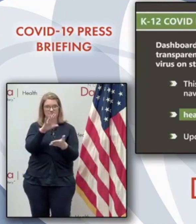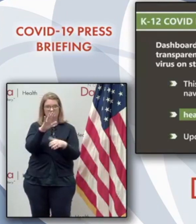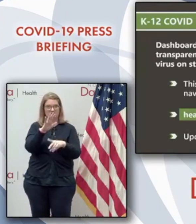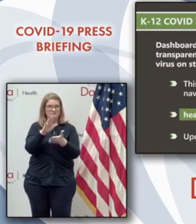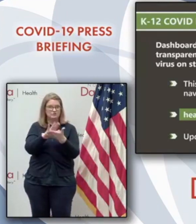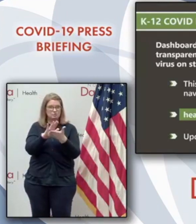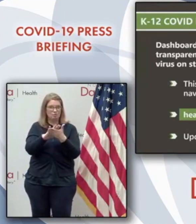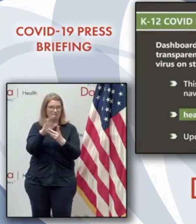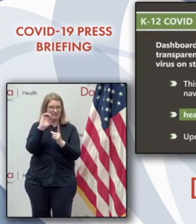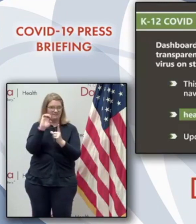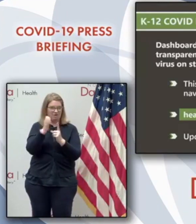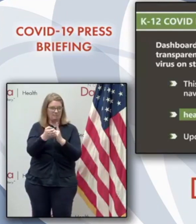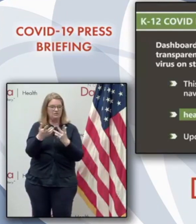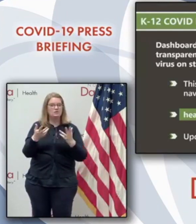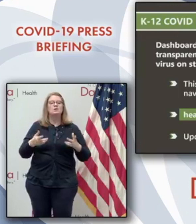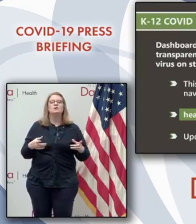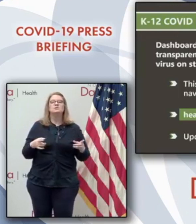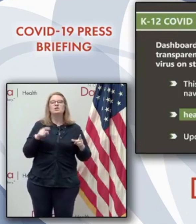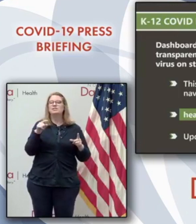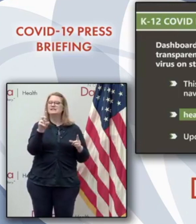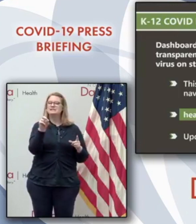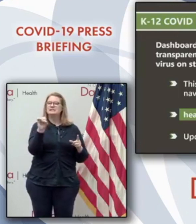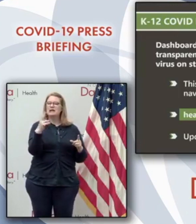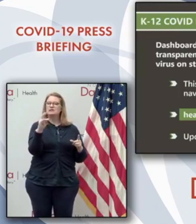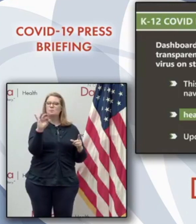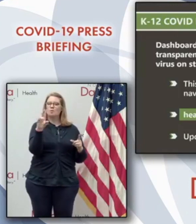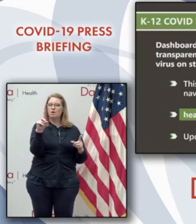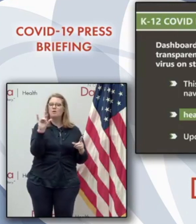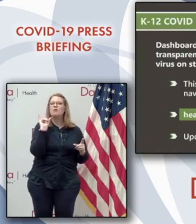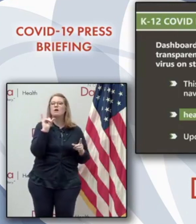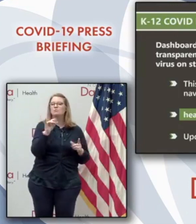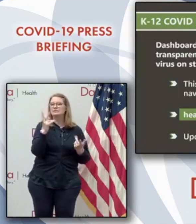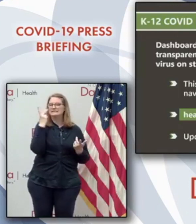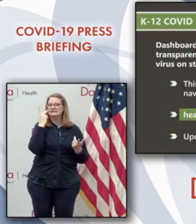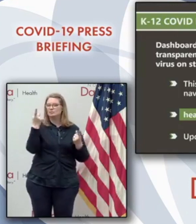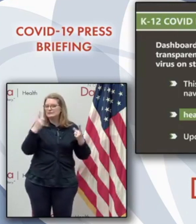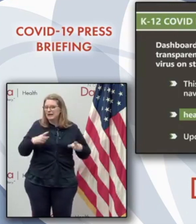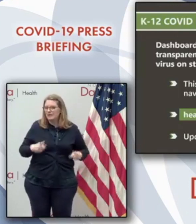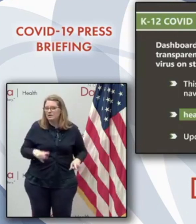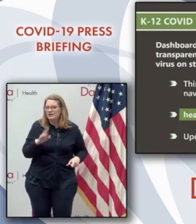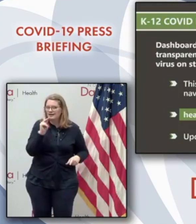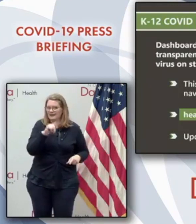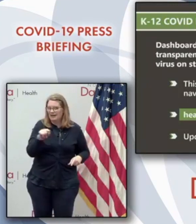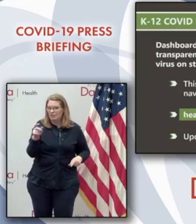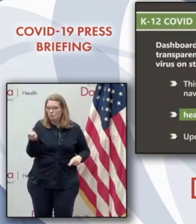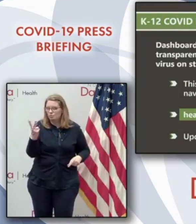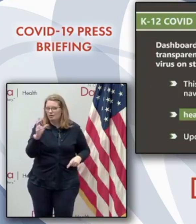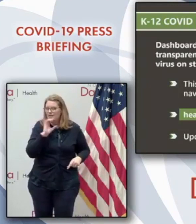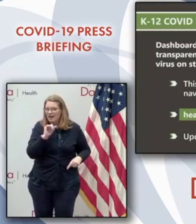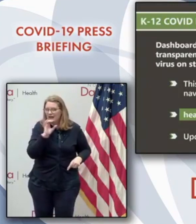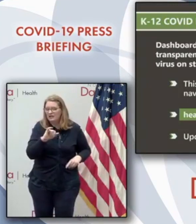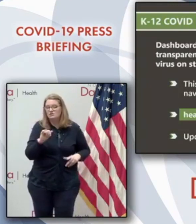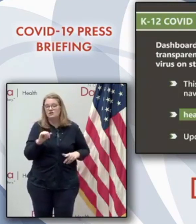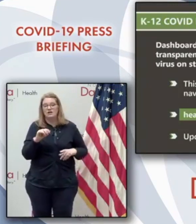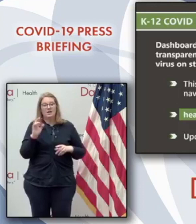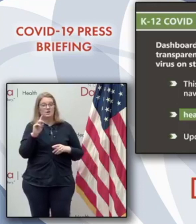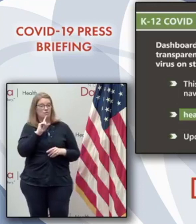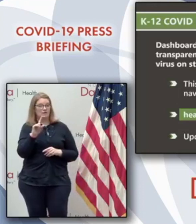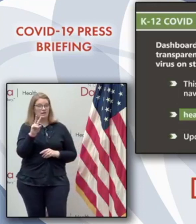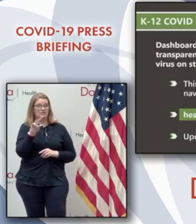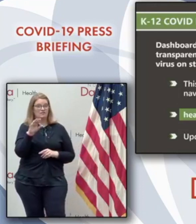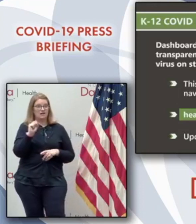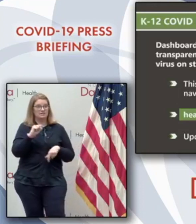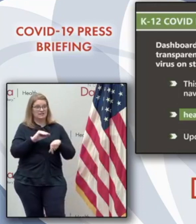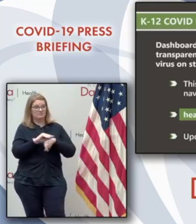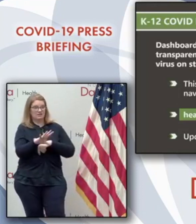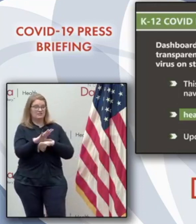environment safely. This dashboard will provide a glimpse into our K-12 age population and how the virus is impacting student, staff, and